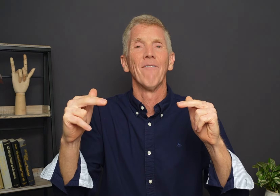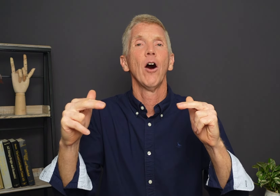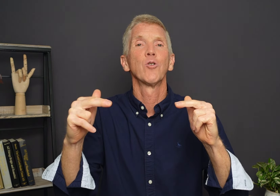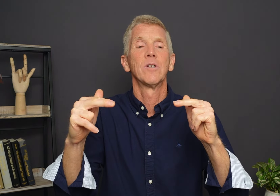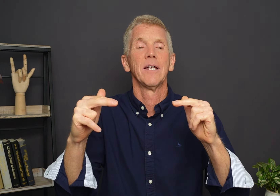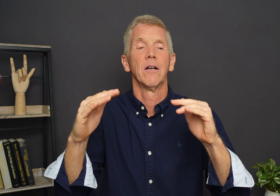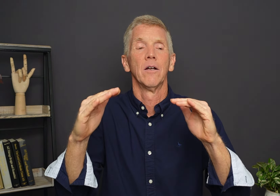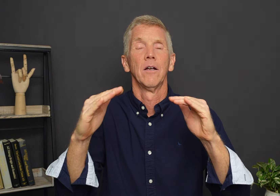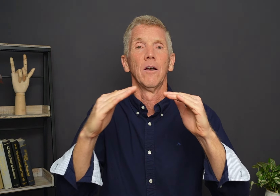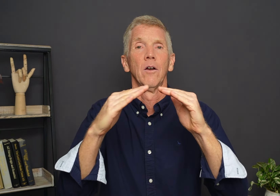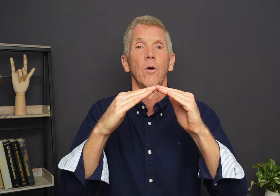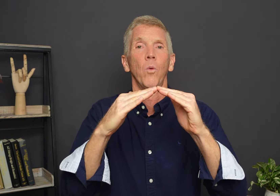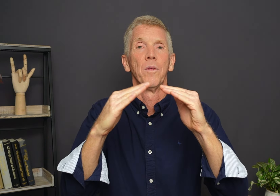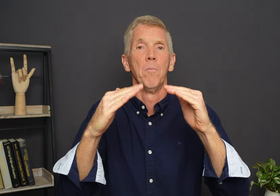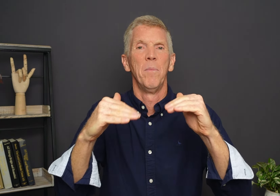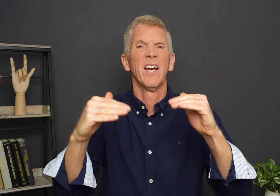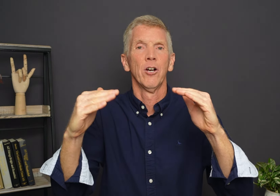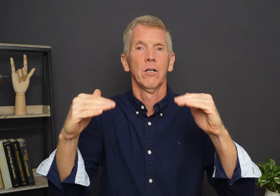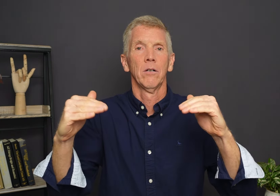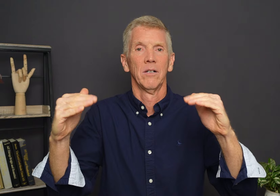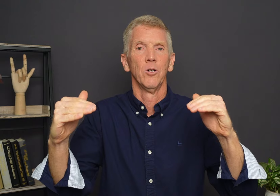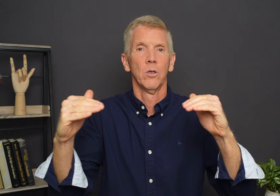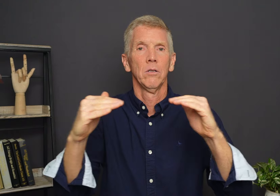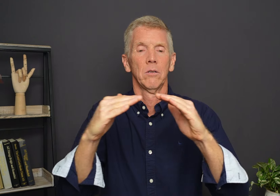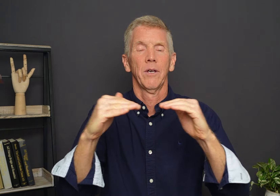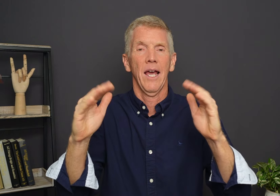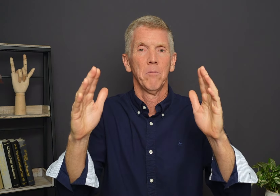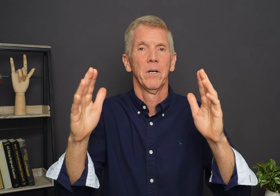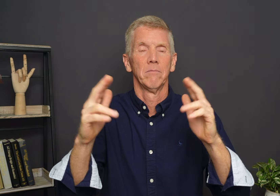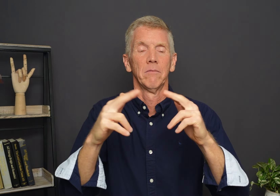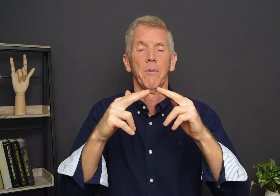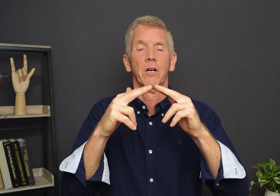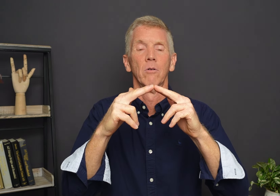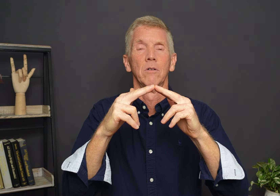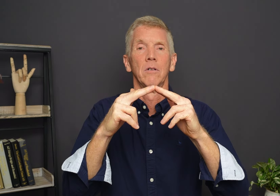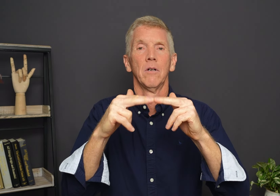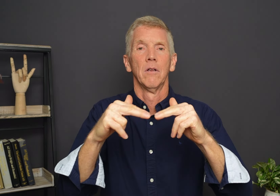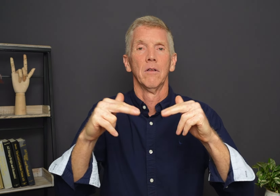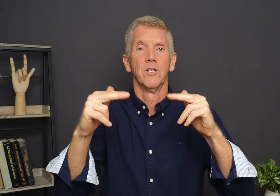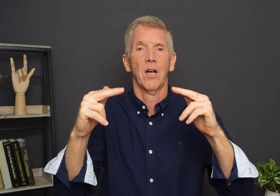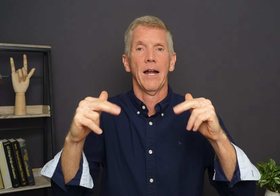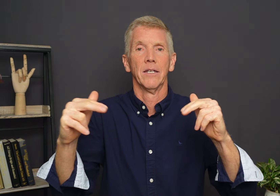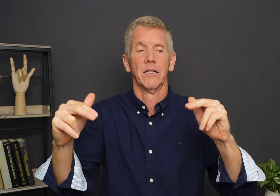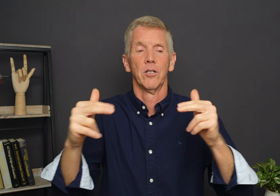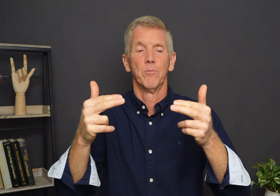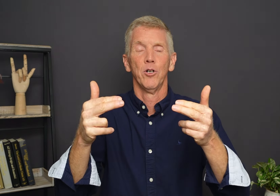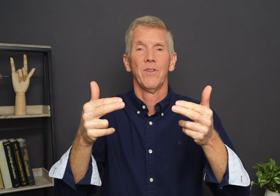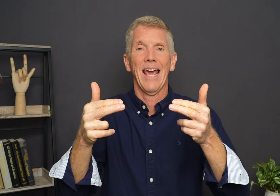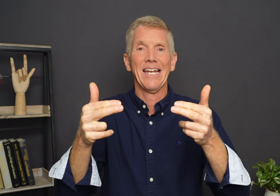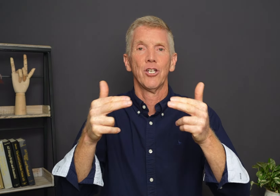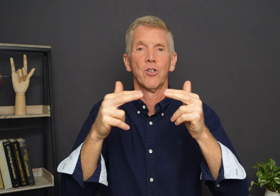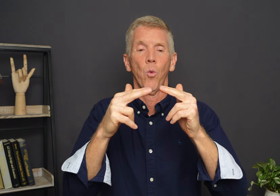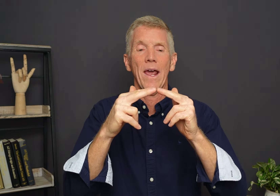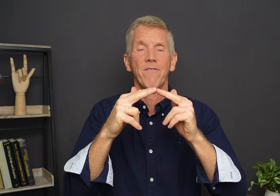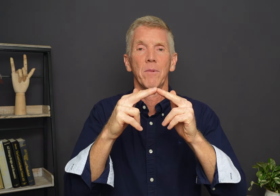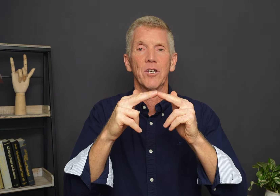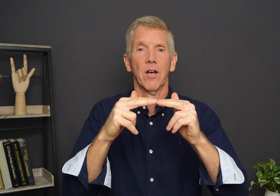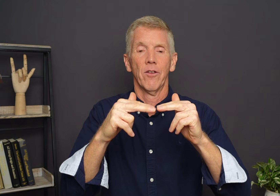also seen it with the bigger noodle, okay? But here we go. Lasagna. You pull the H's away from each other,